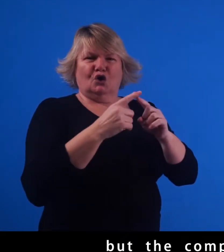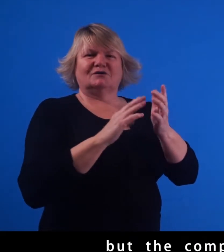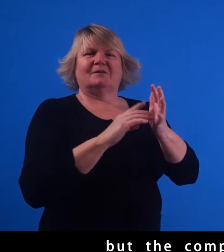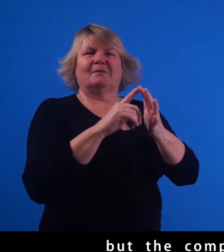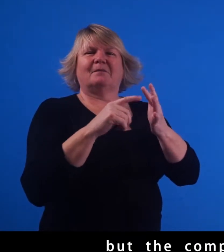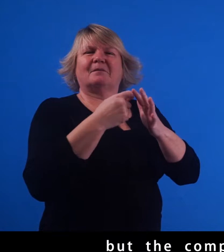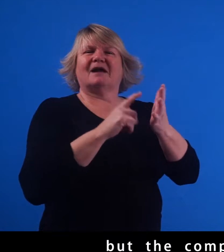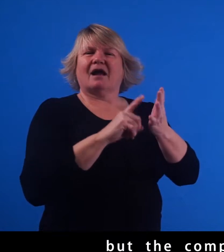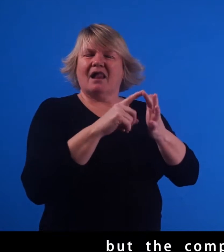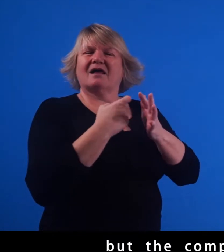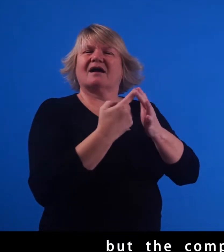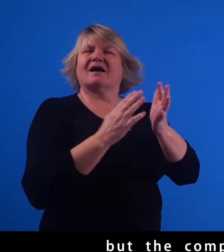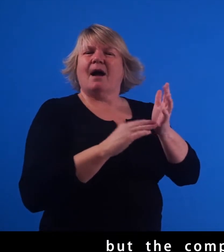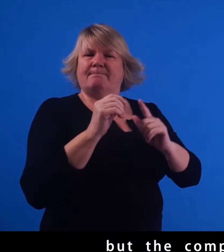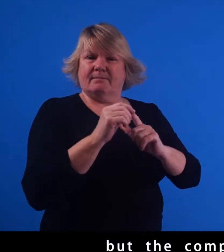Kemp,